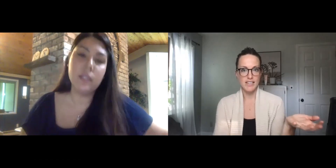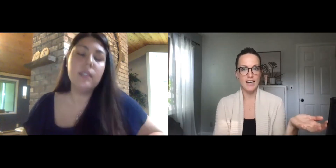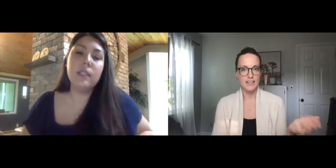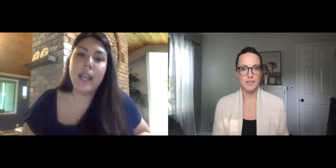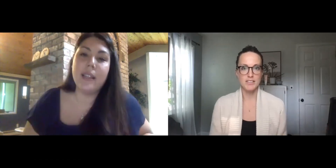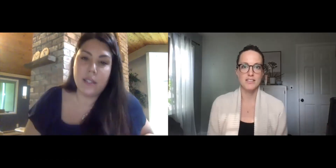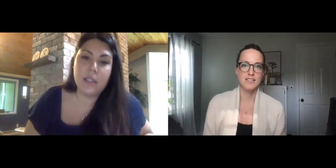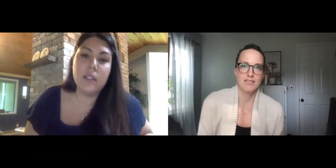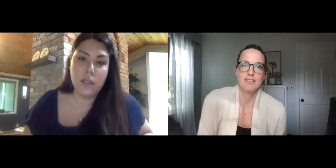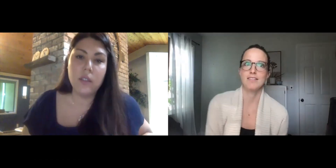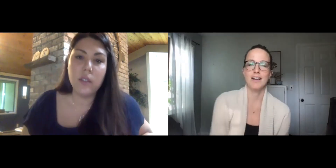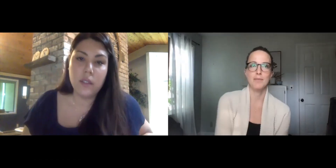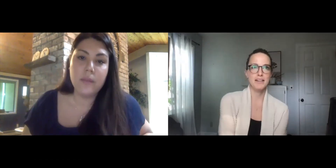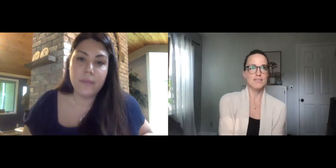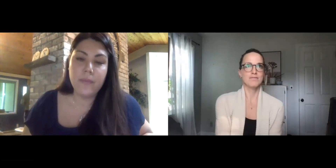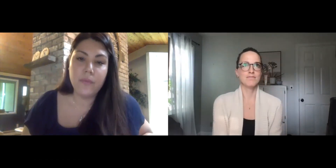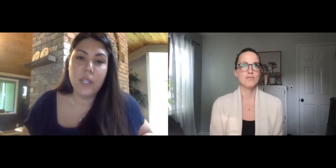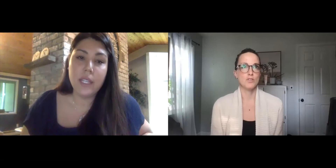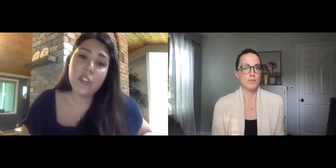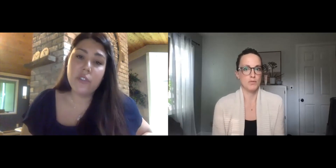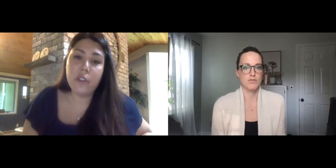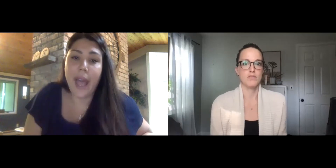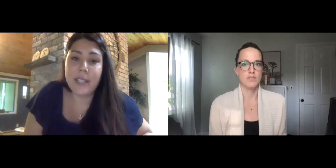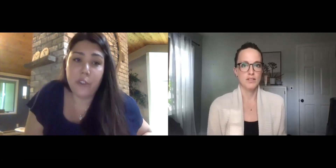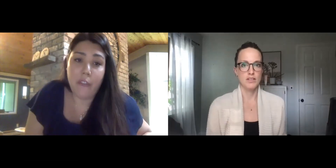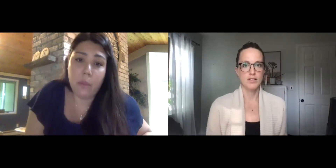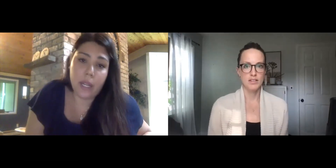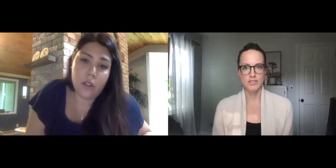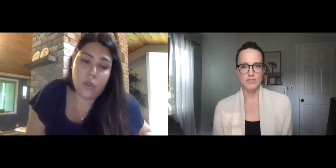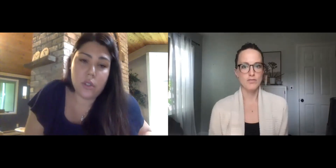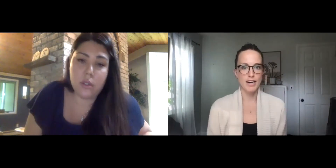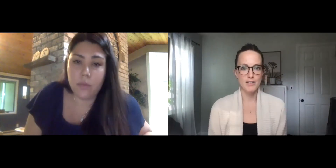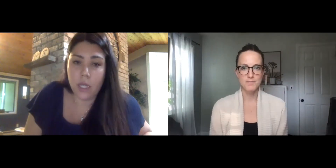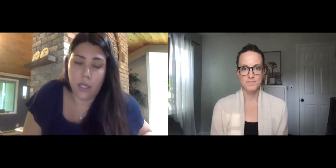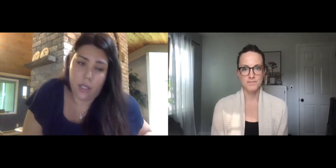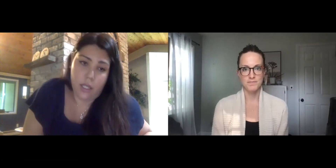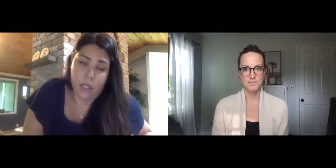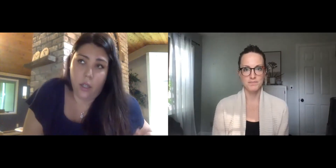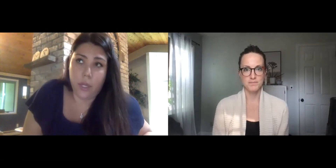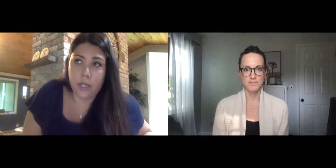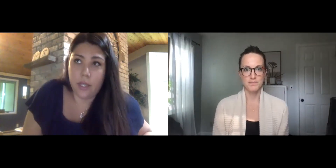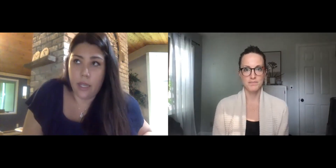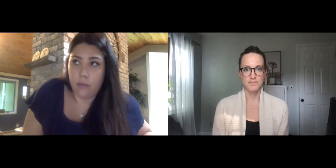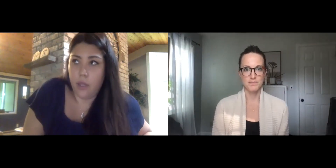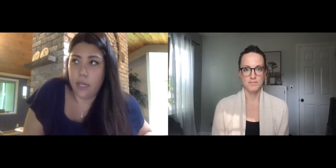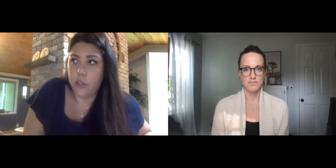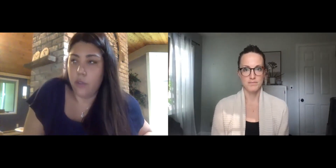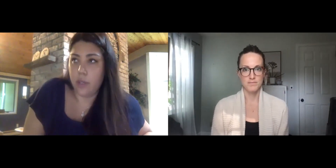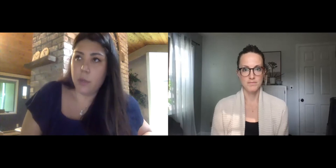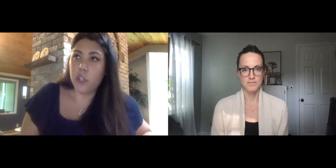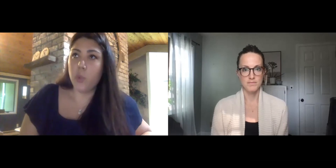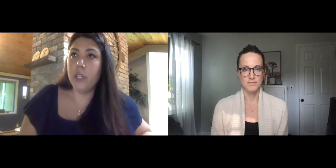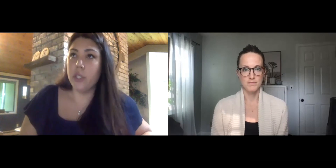reason. Exactly. Because it's, I mean, yeah, just for access for everybody, you know, just because they